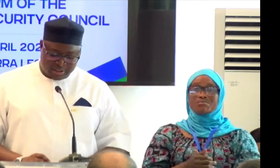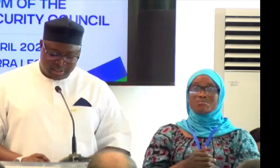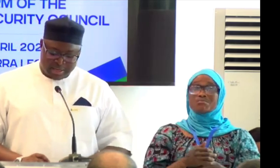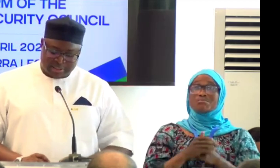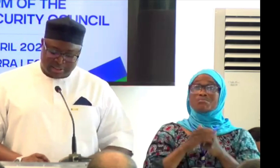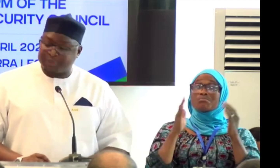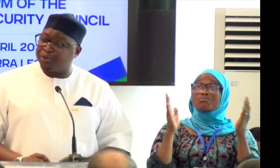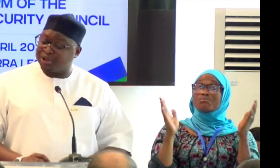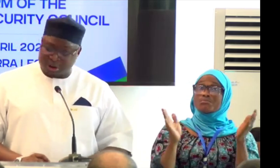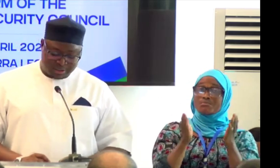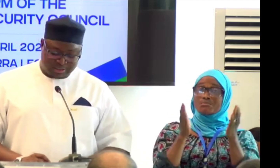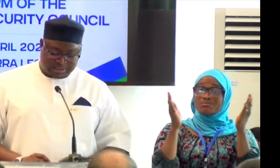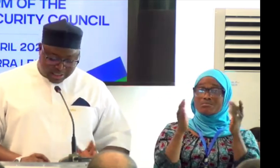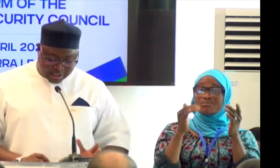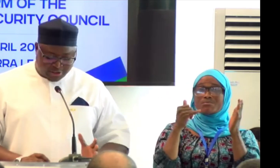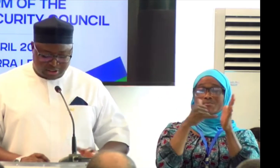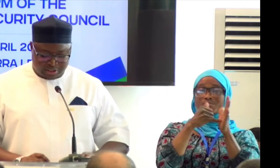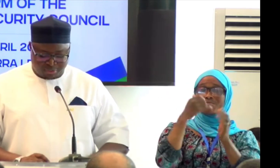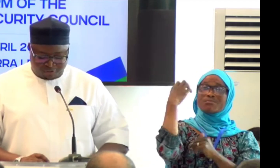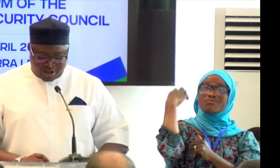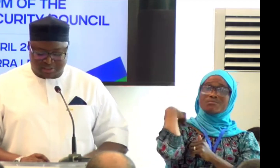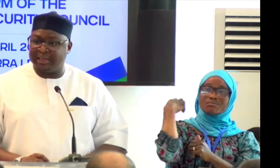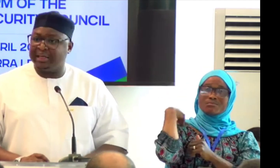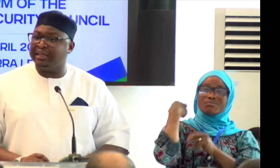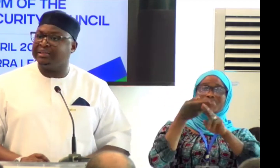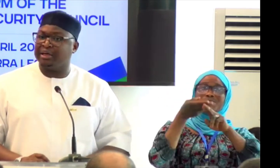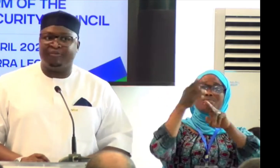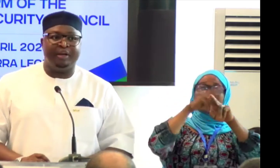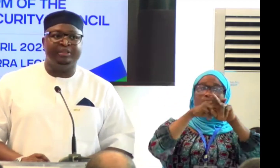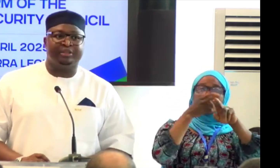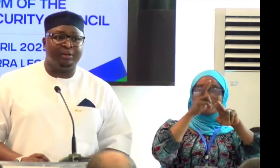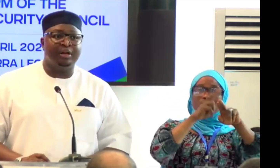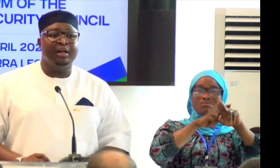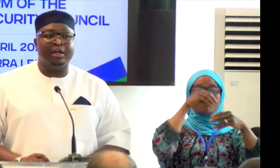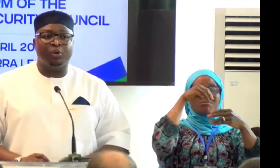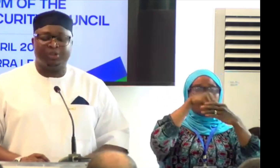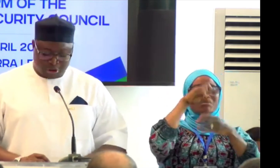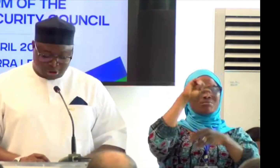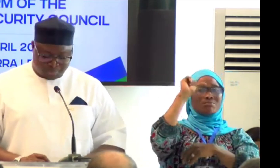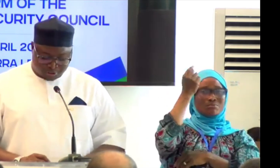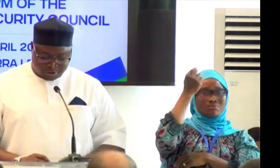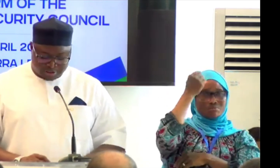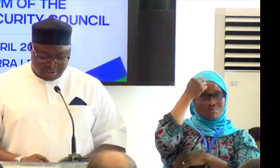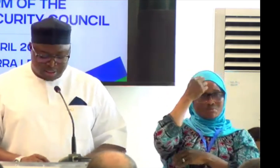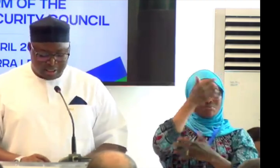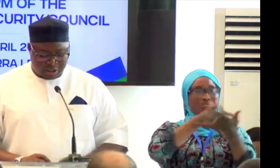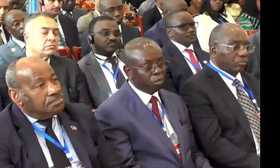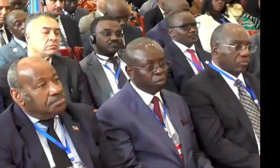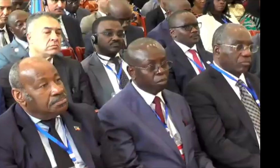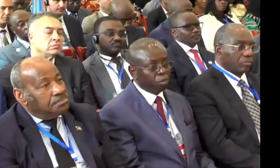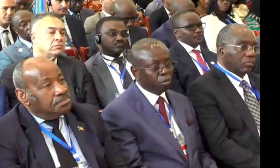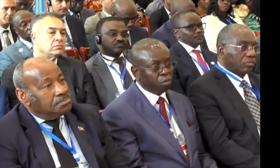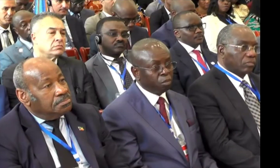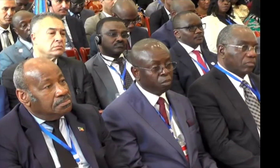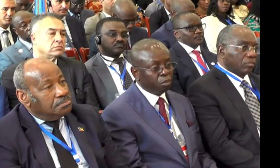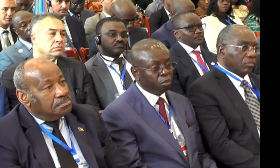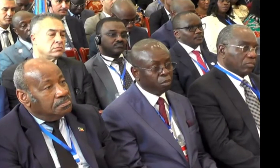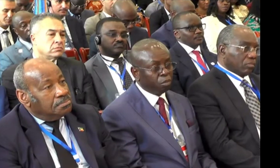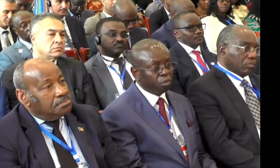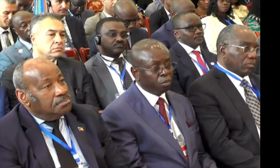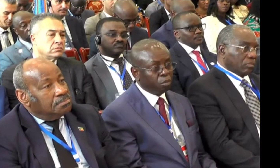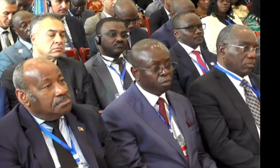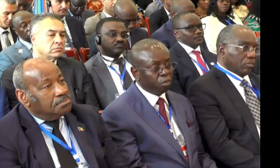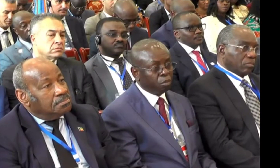Encouragingly, this position is increasingly reflected in the intergovernmental negotiation process, including in the